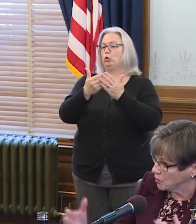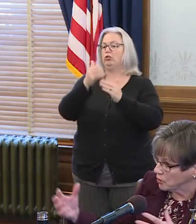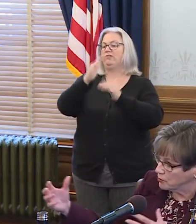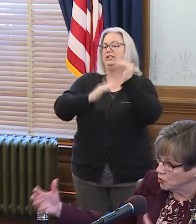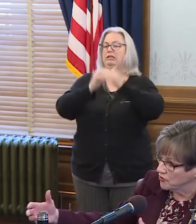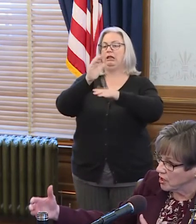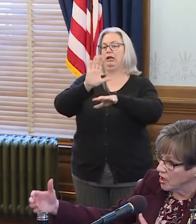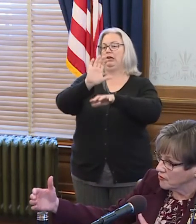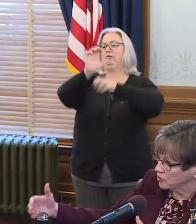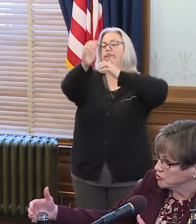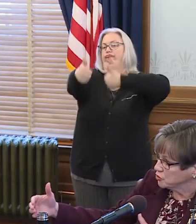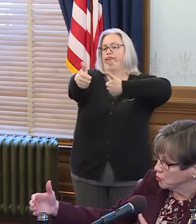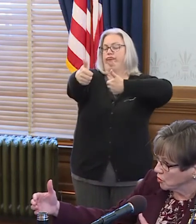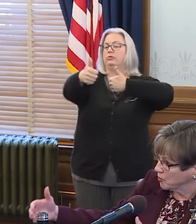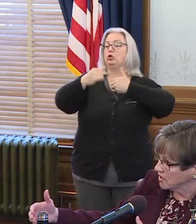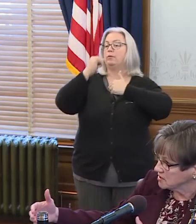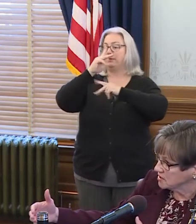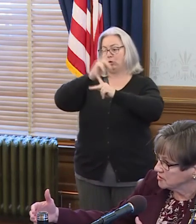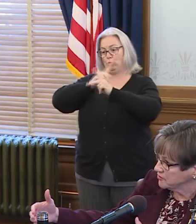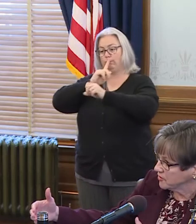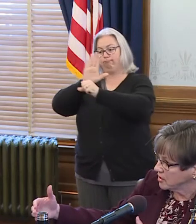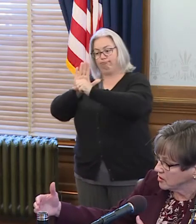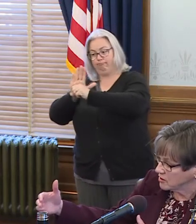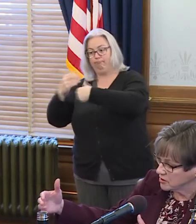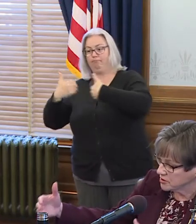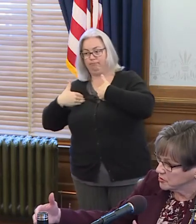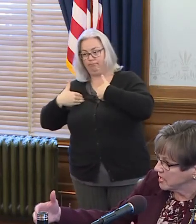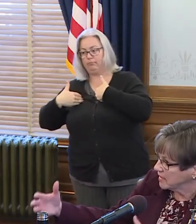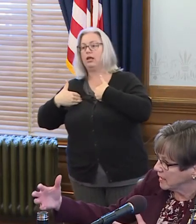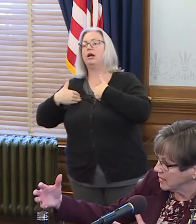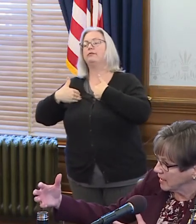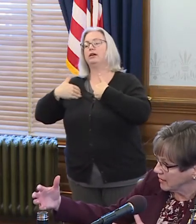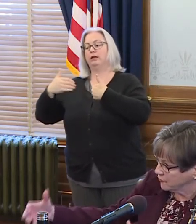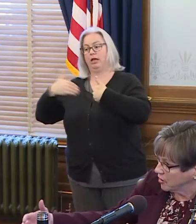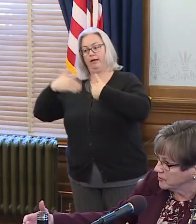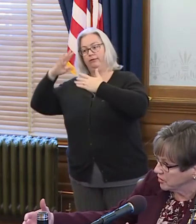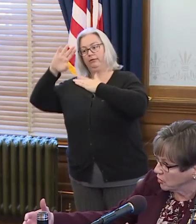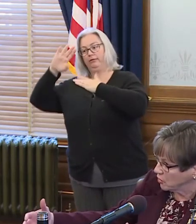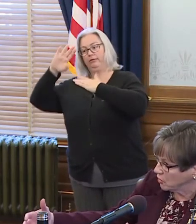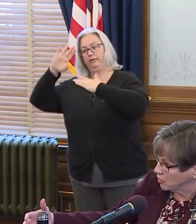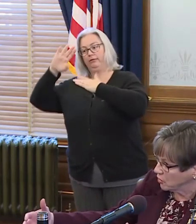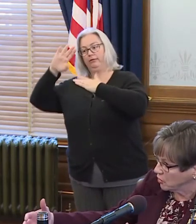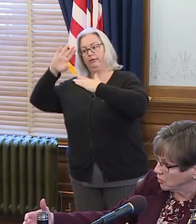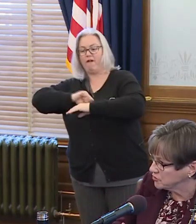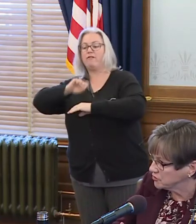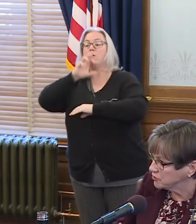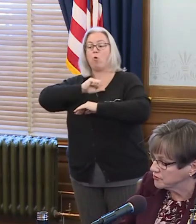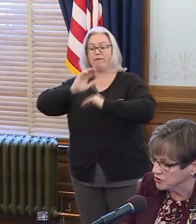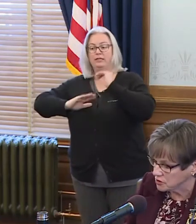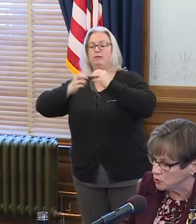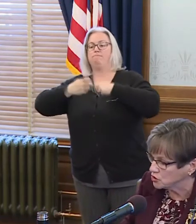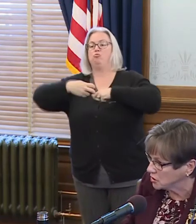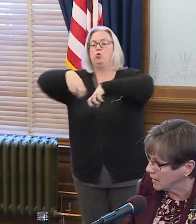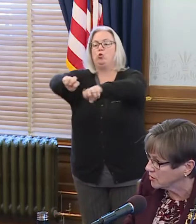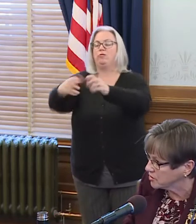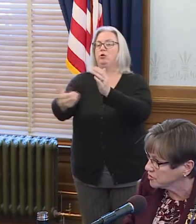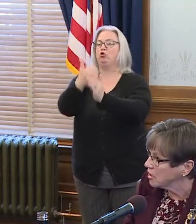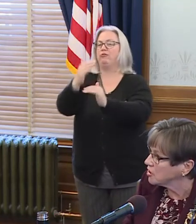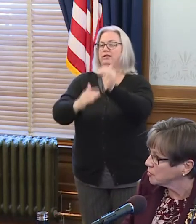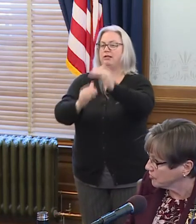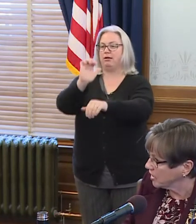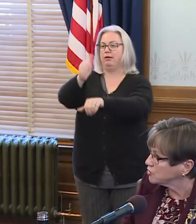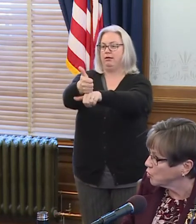there, where we moved folks who were positive or symptomatic from the old facility into the new facility, which allowed